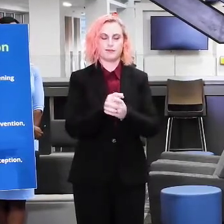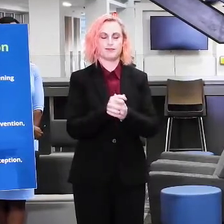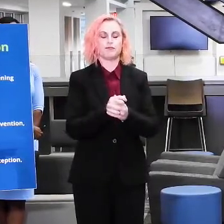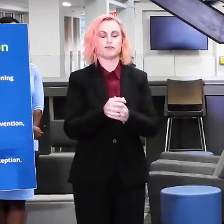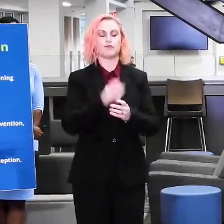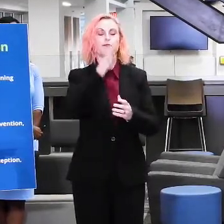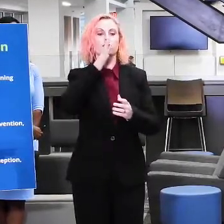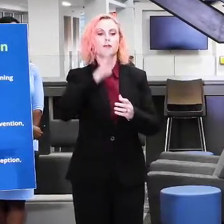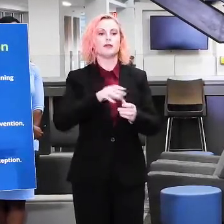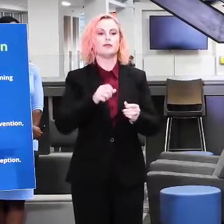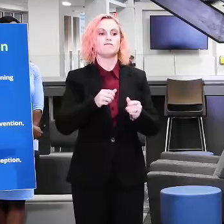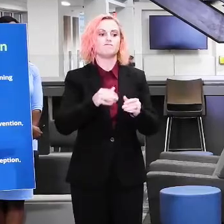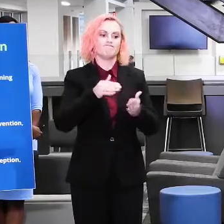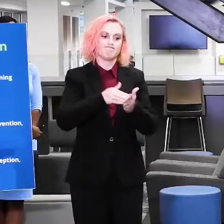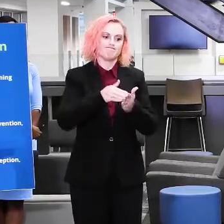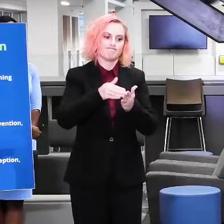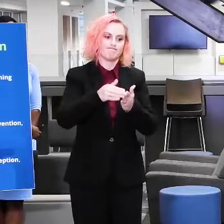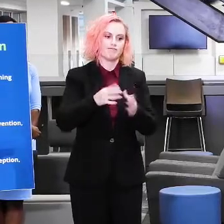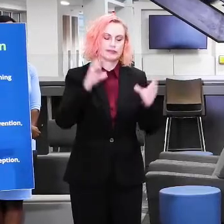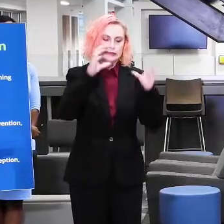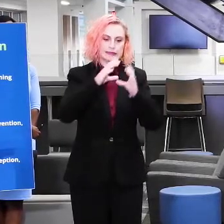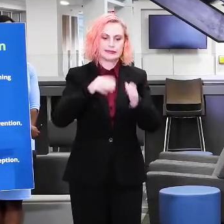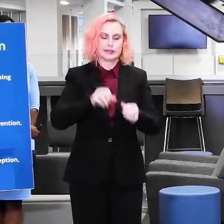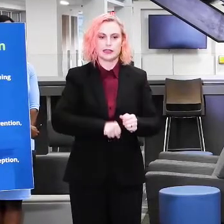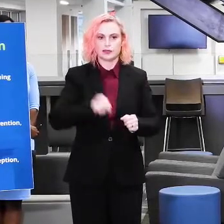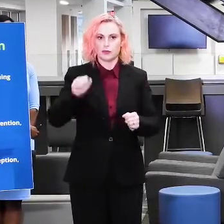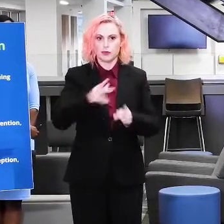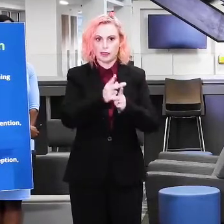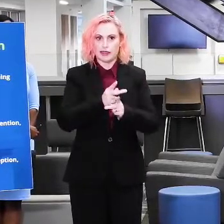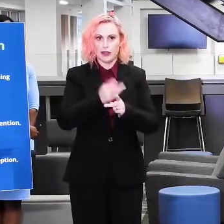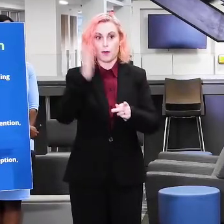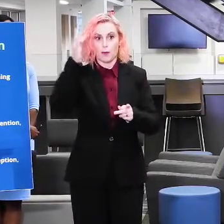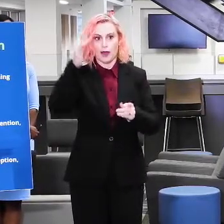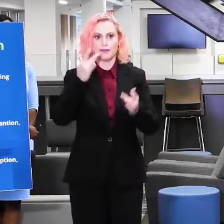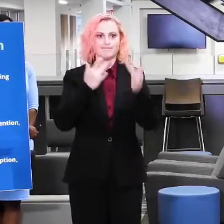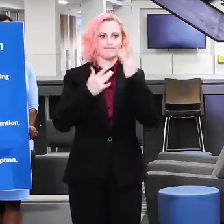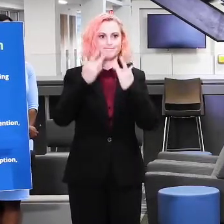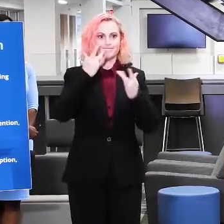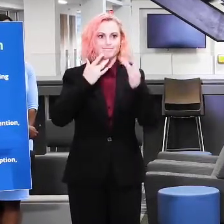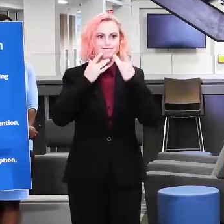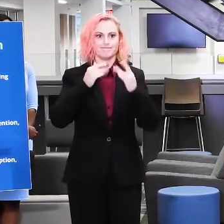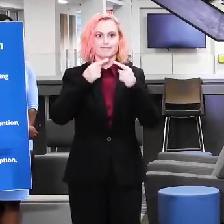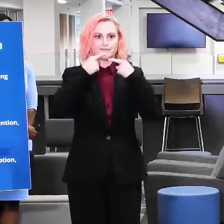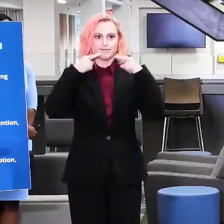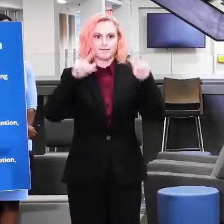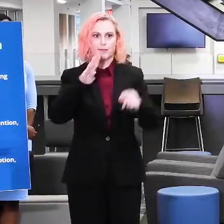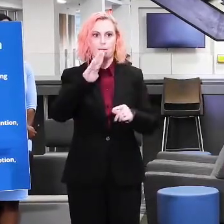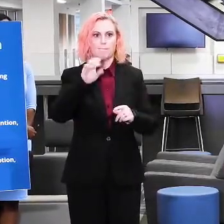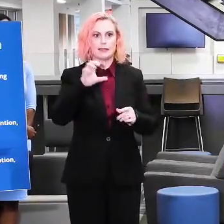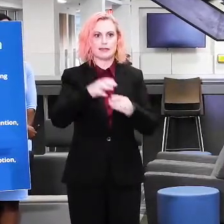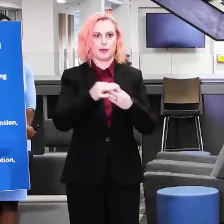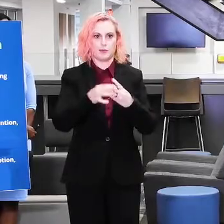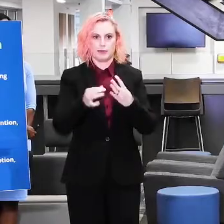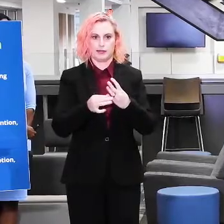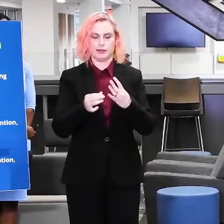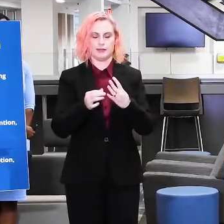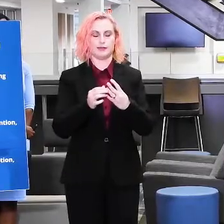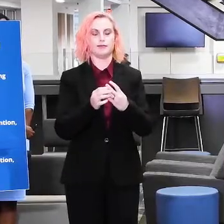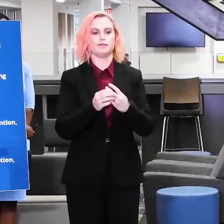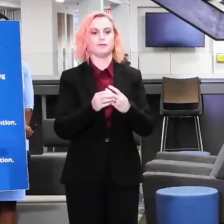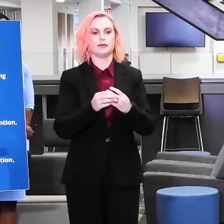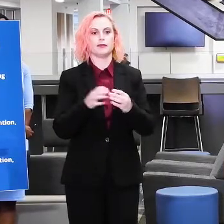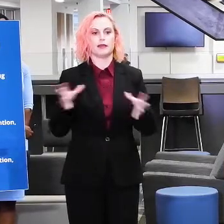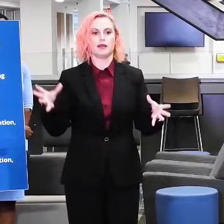Women often seek abortion care because they lack access to consistent and effective birth control options.